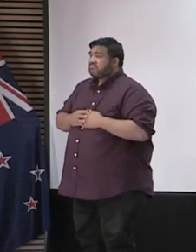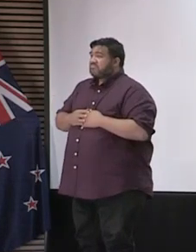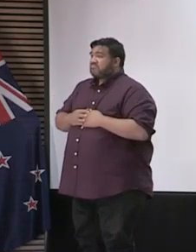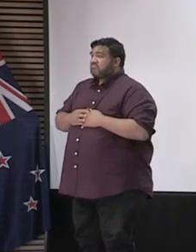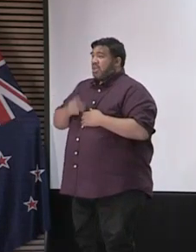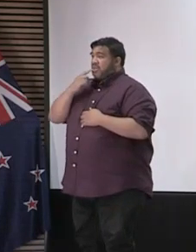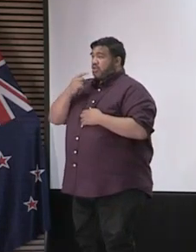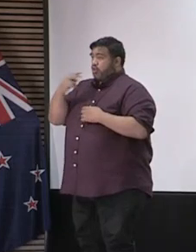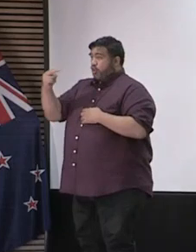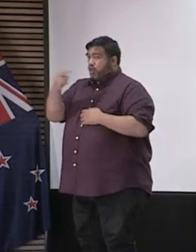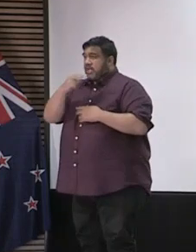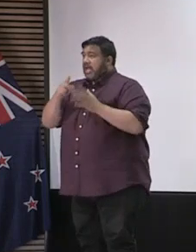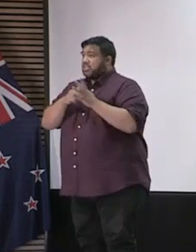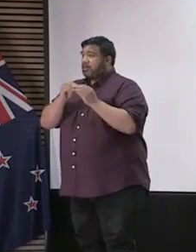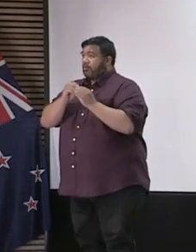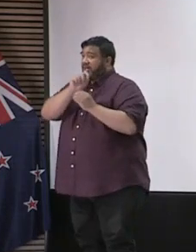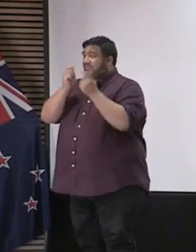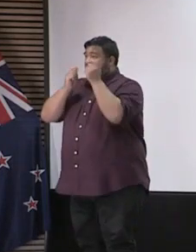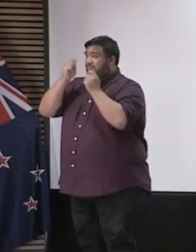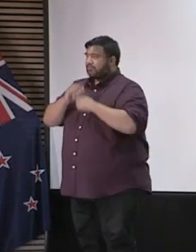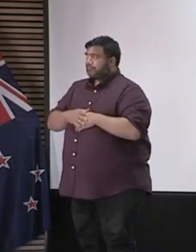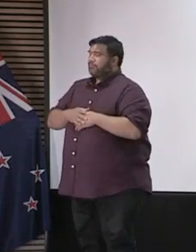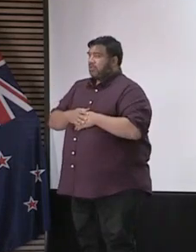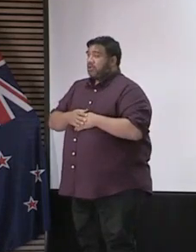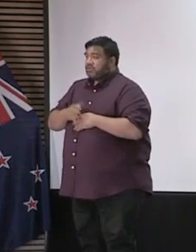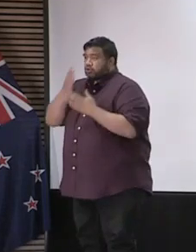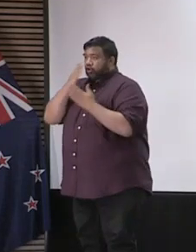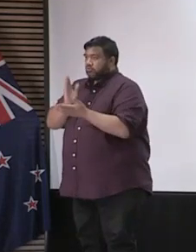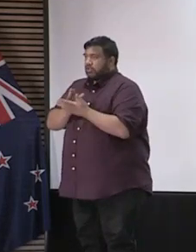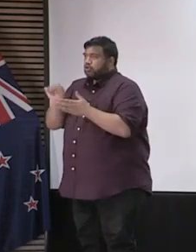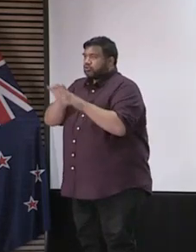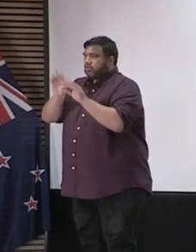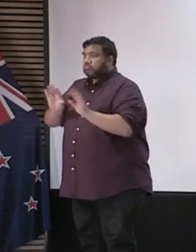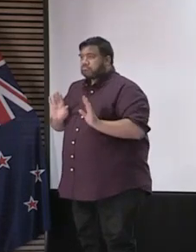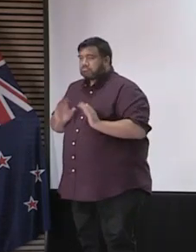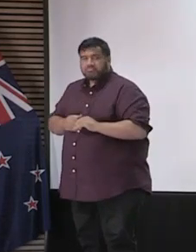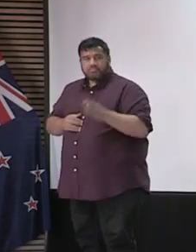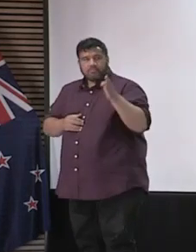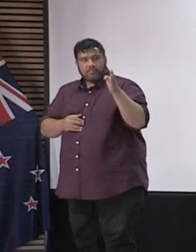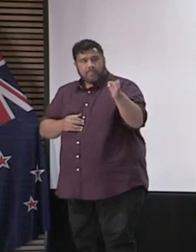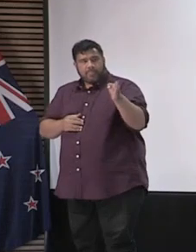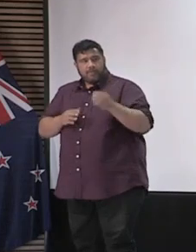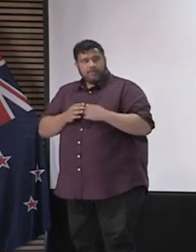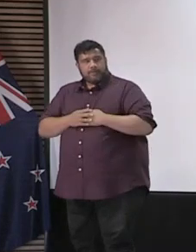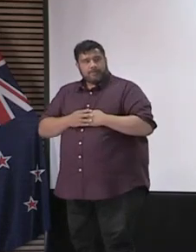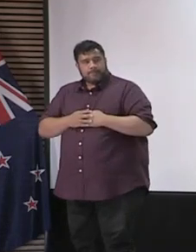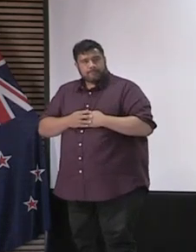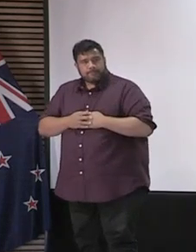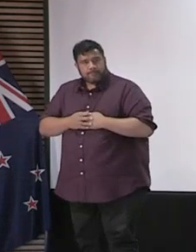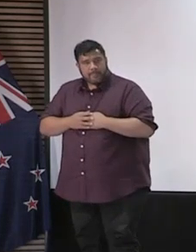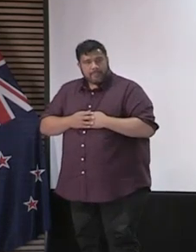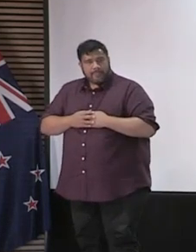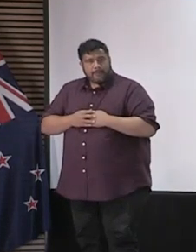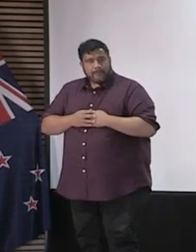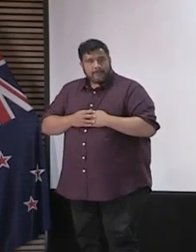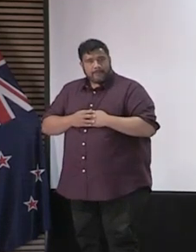facial expressions of Dr. Bloomfield. Okay, we'll take a last question down the back. For Dr. Bloomfield and the Prime Minister, if you'd like, what